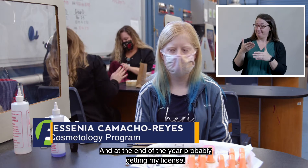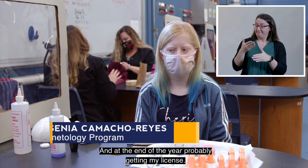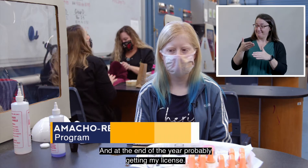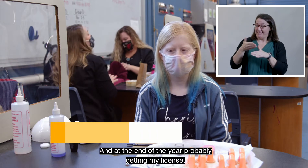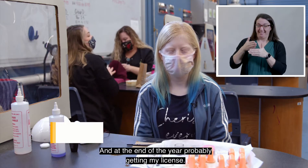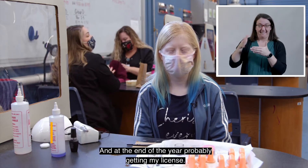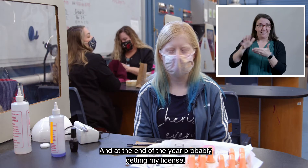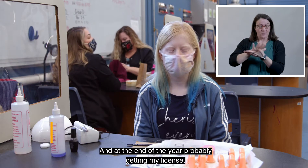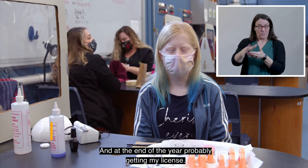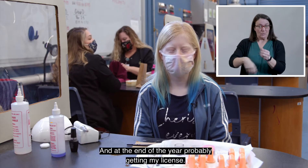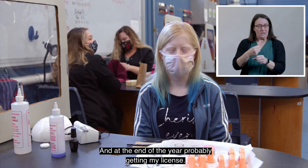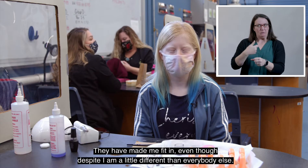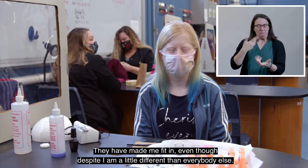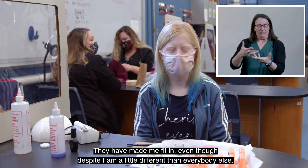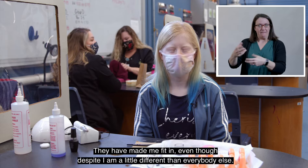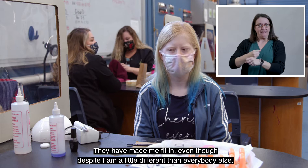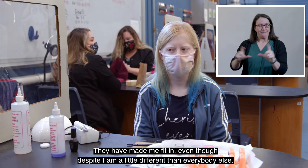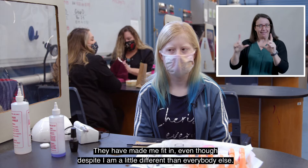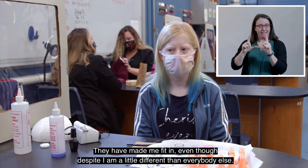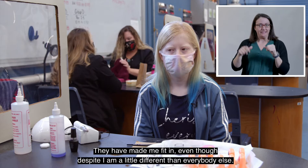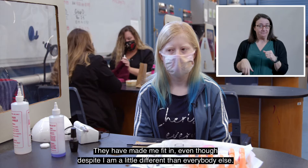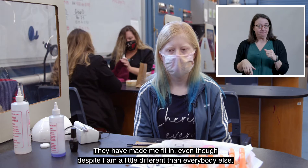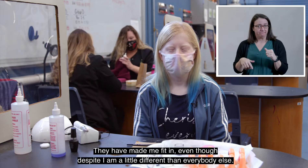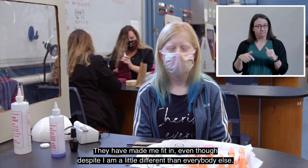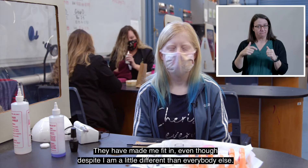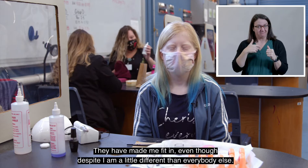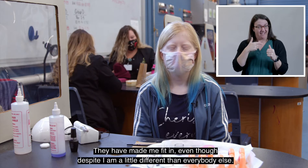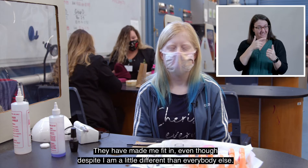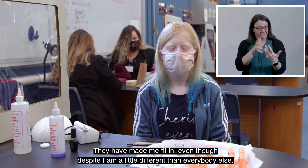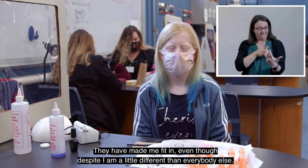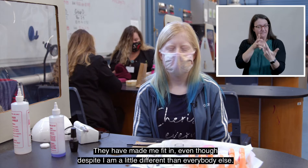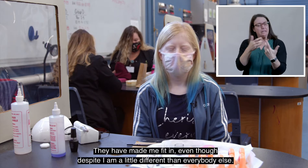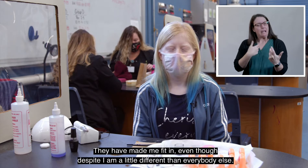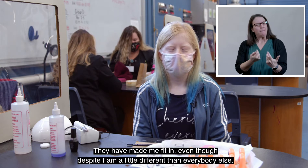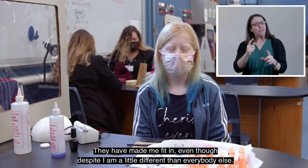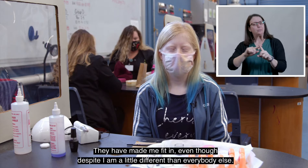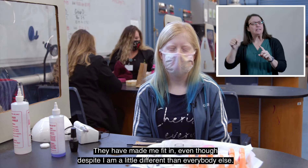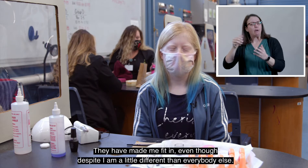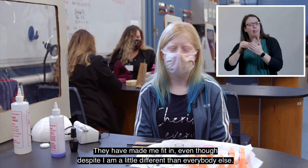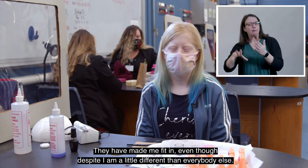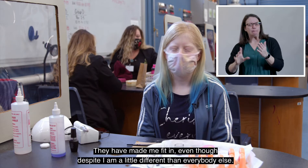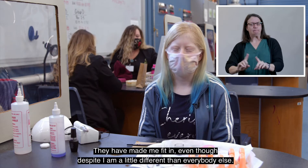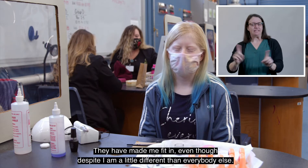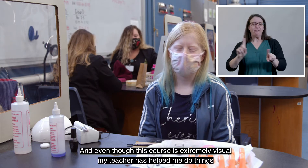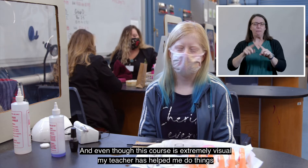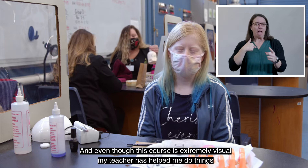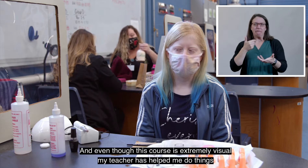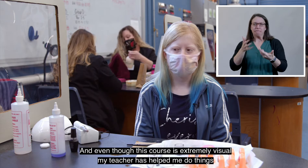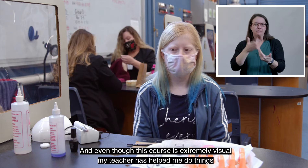year probably getting my license. They have made me fit in, even though despite I'm a little different than everybody